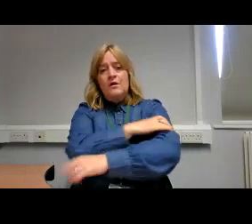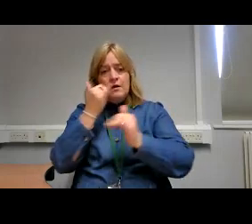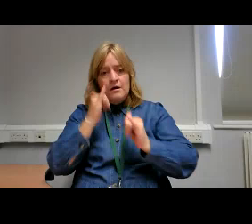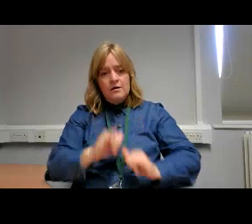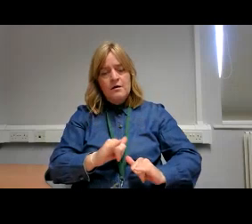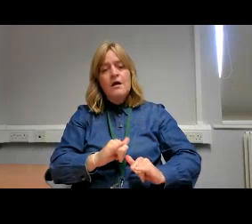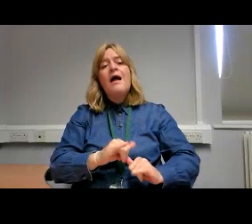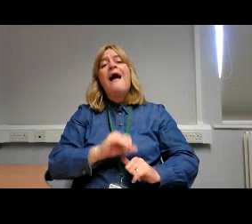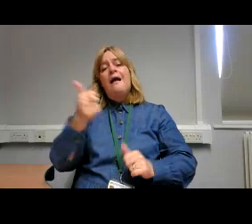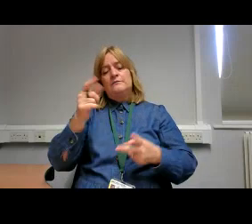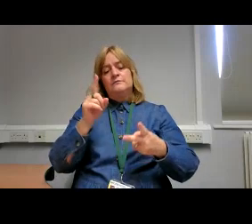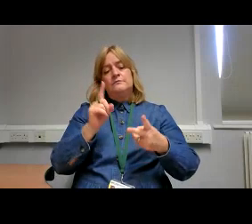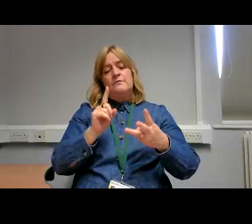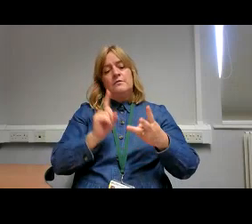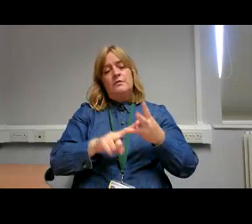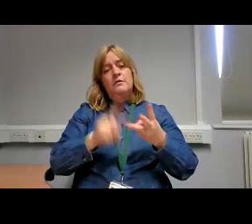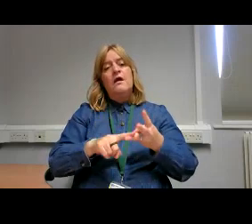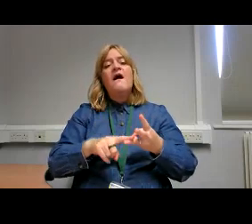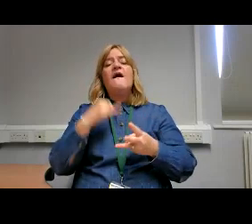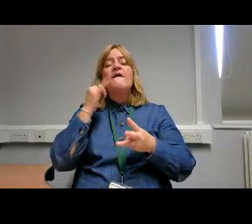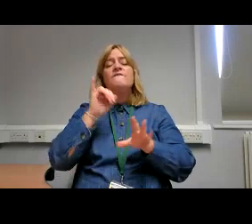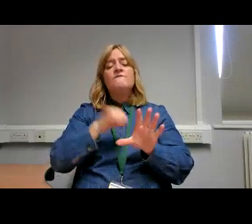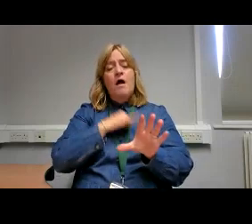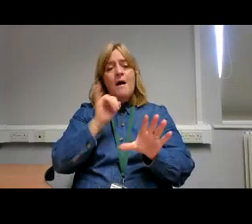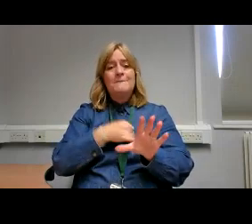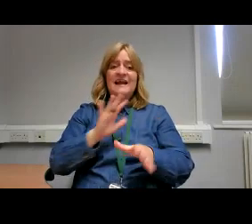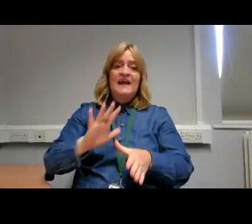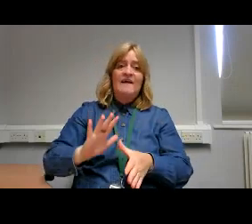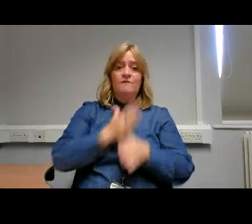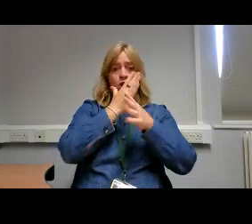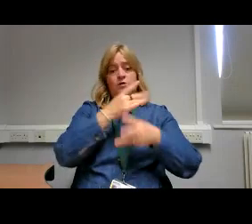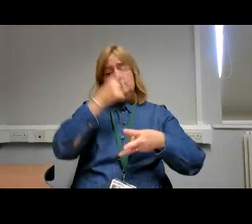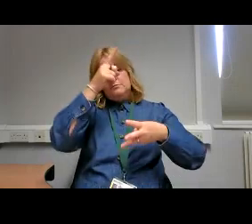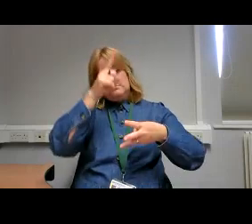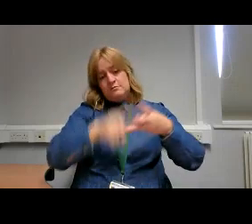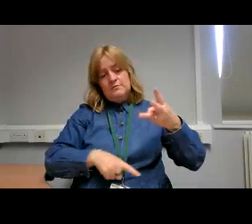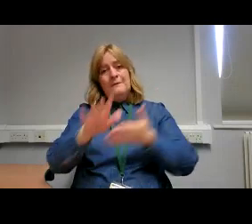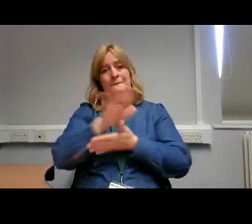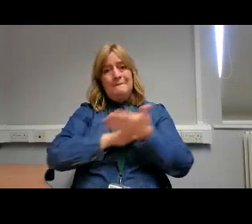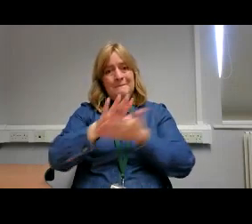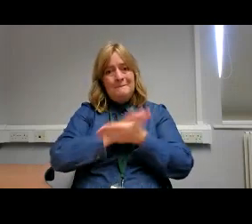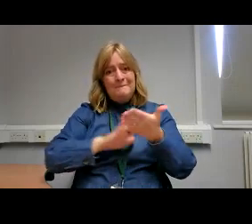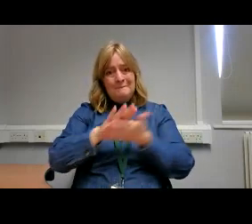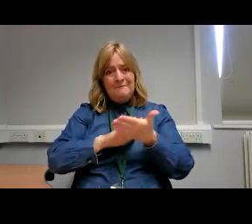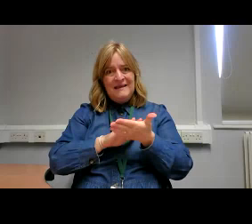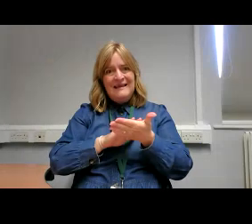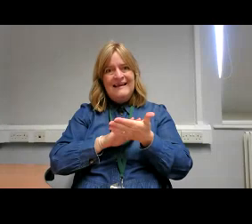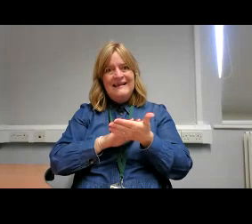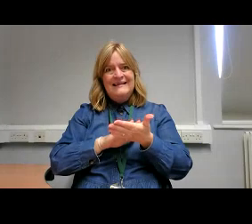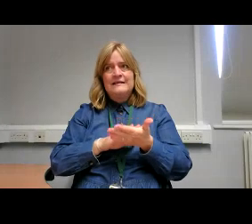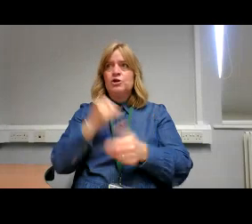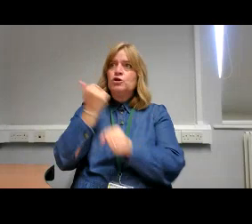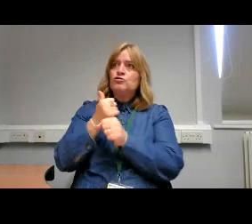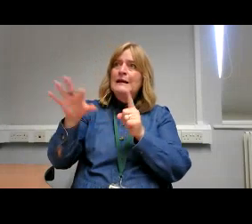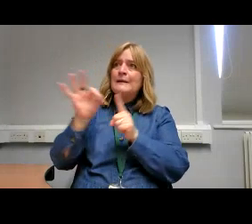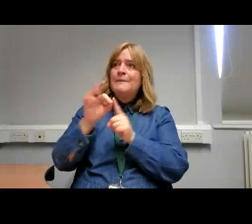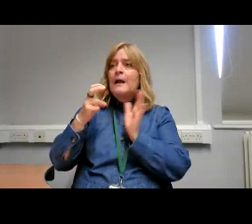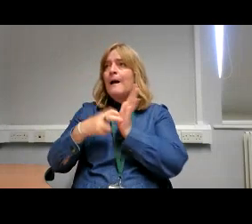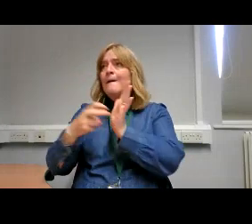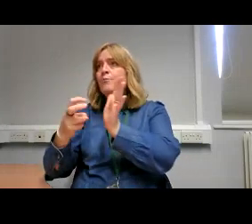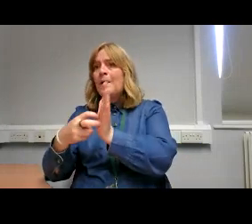Pharmacy First. And these 3 elements were nationally expected to free up an additional 10 million GP appointments each year.